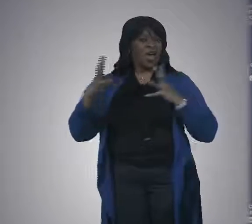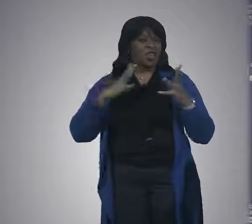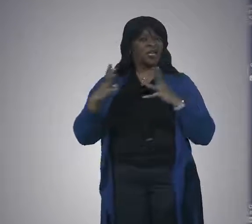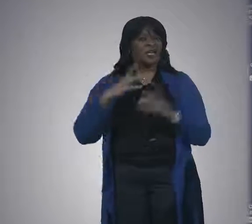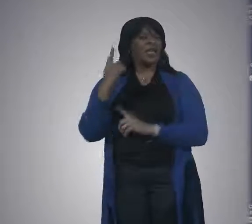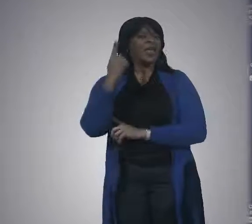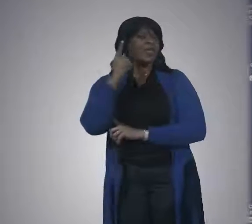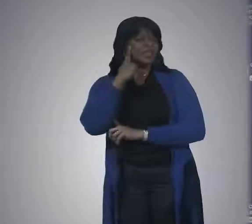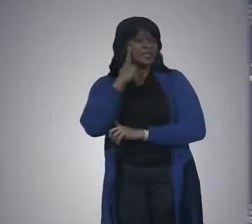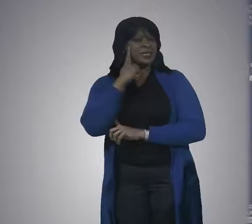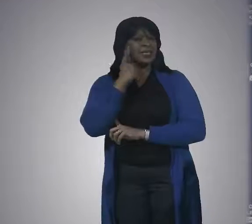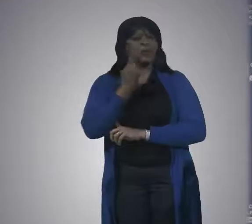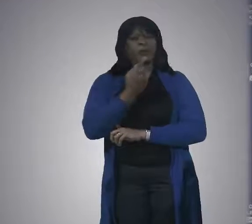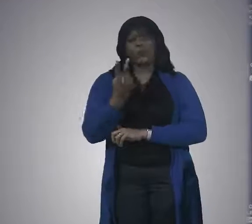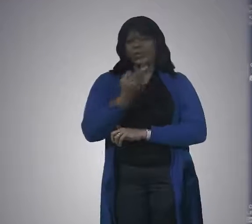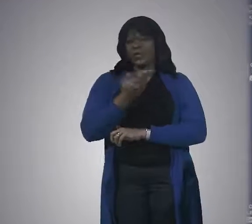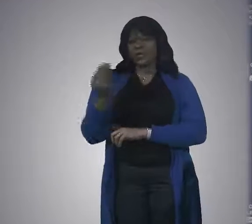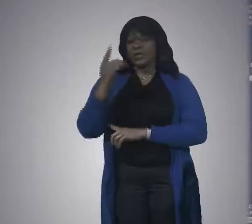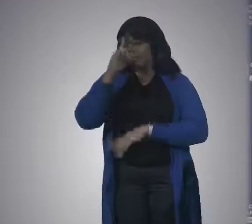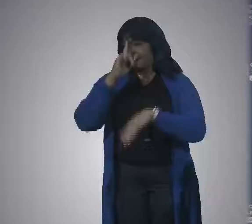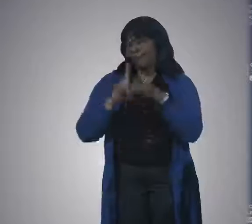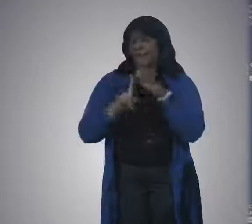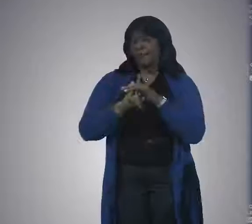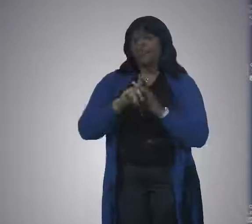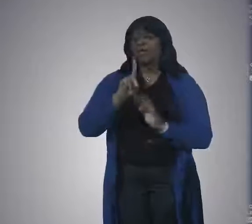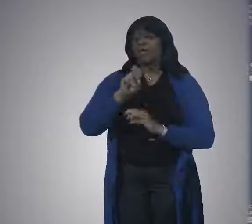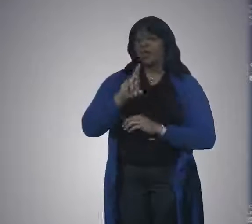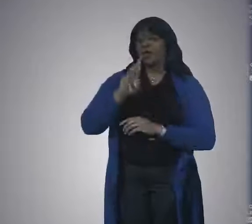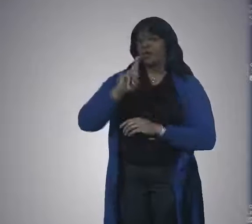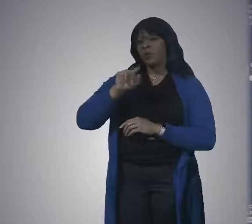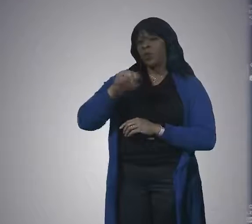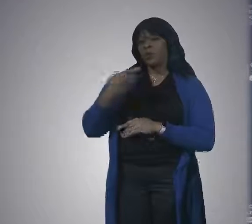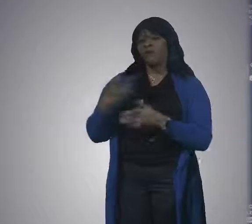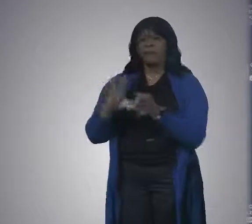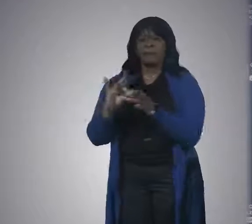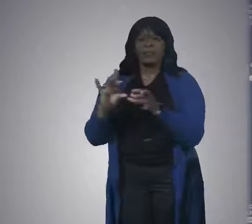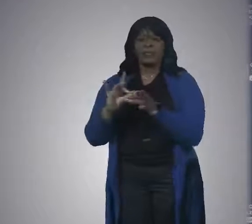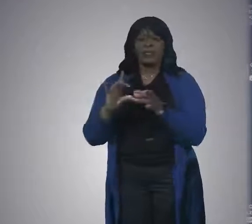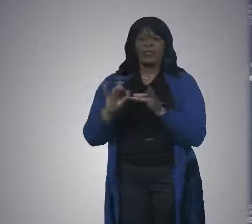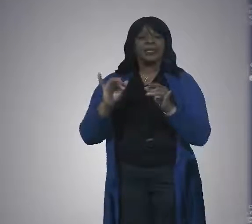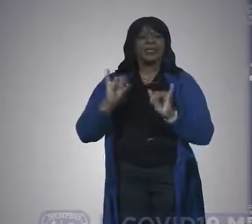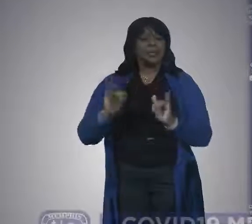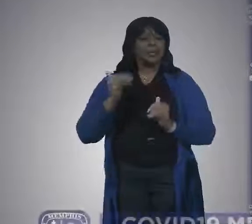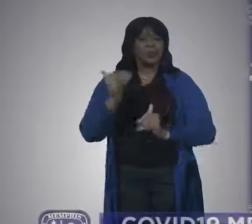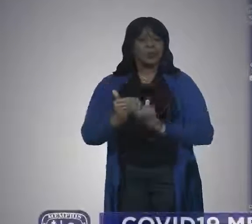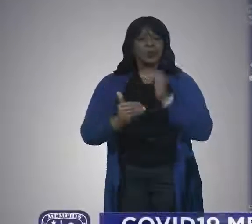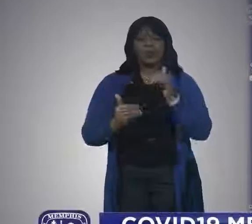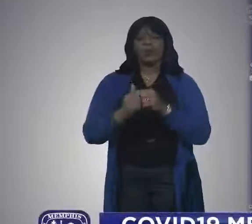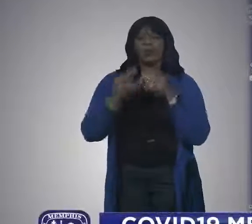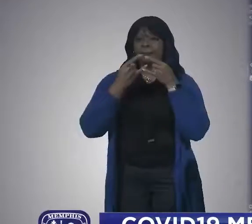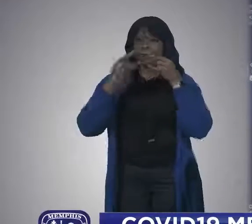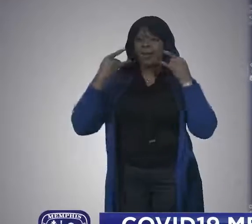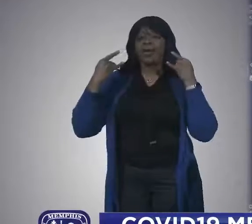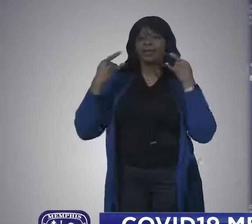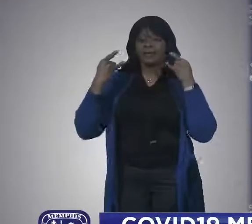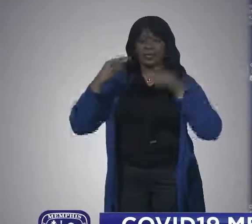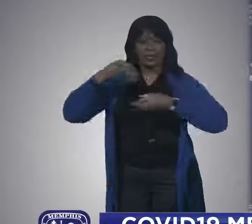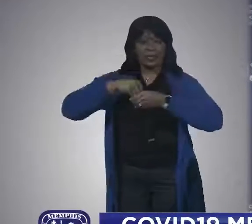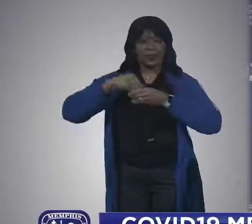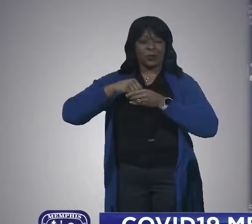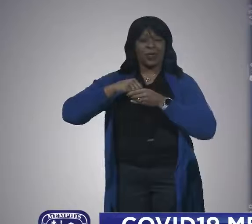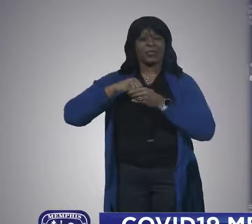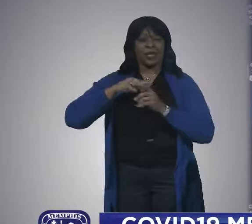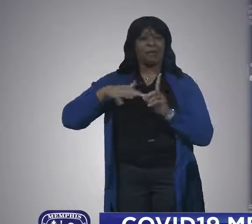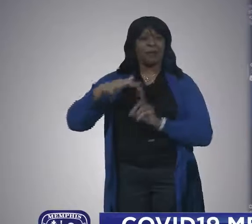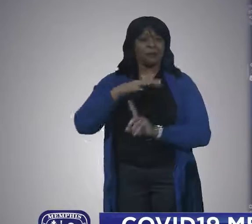think a couple of things come to mind, as Dr. Randolph mentioned. You know, staying the course with the masks on the indoor